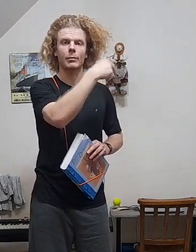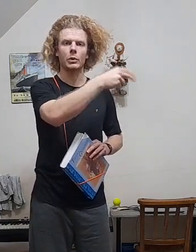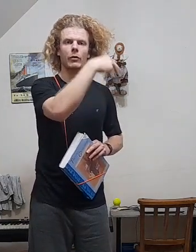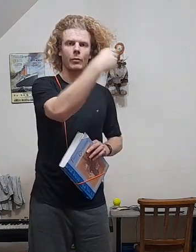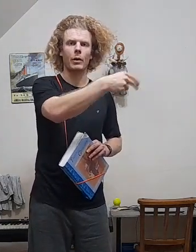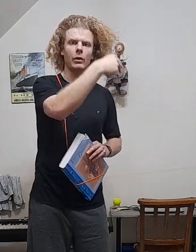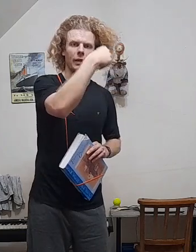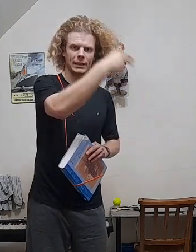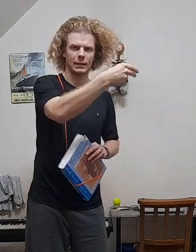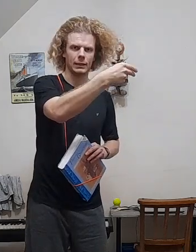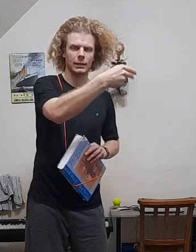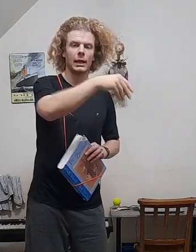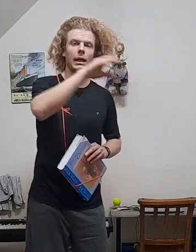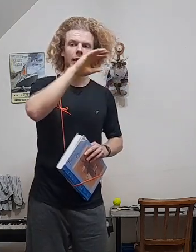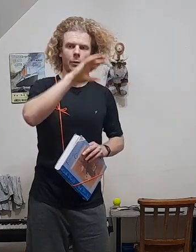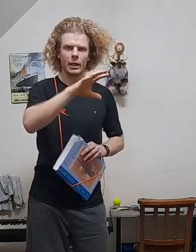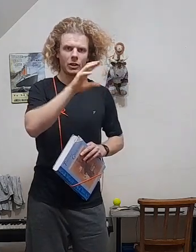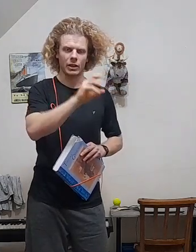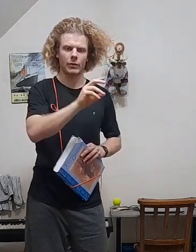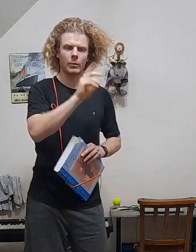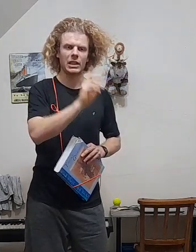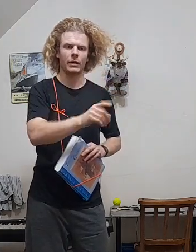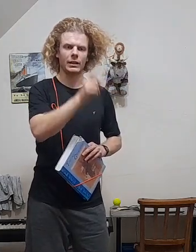of mole of acid in it. So pH 7 means there are